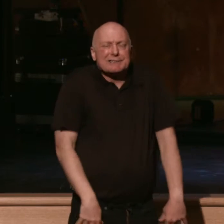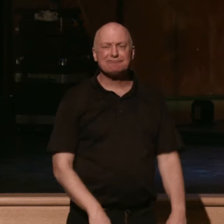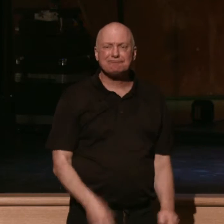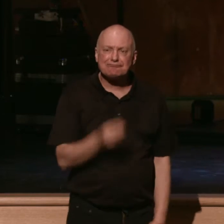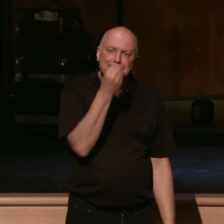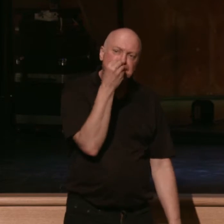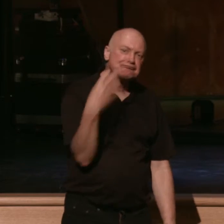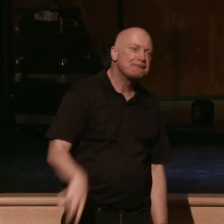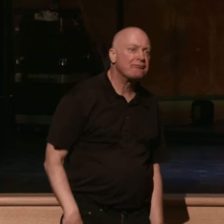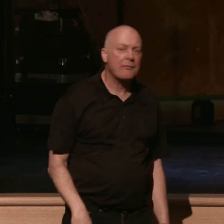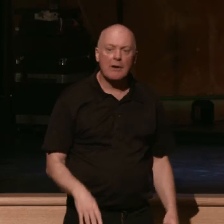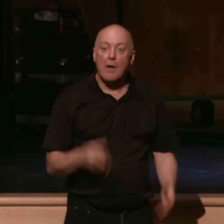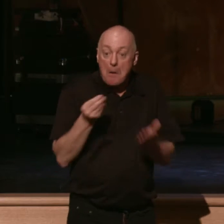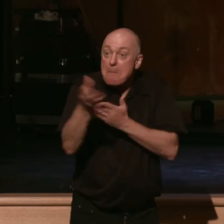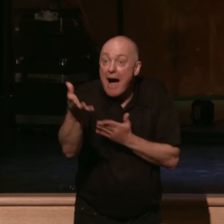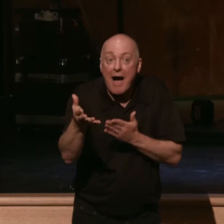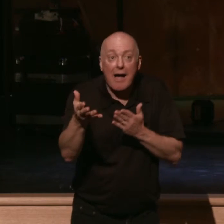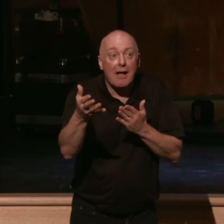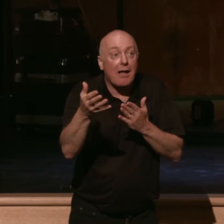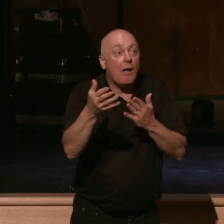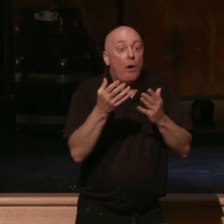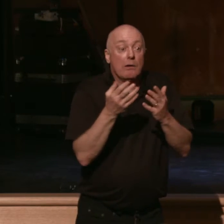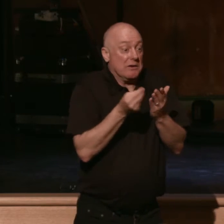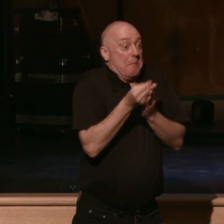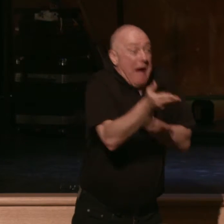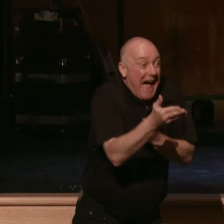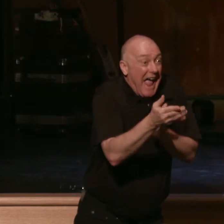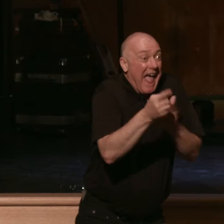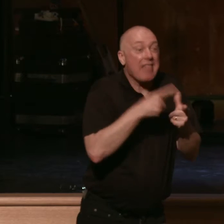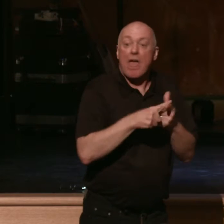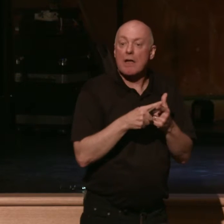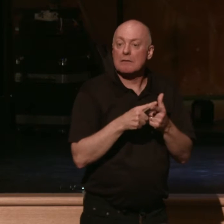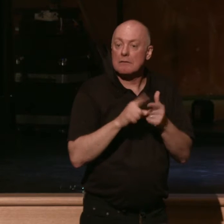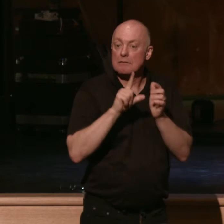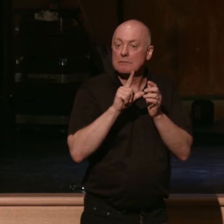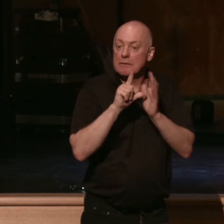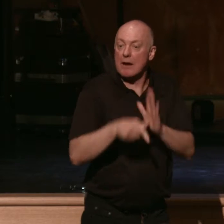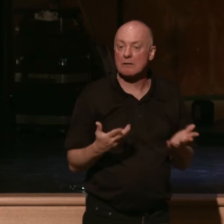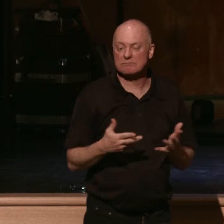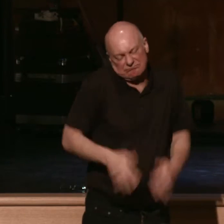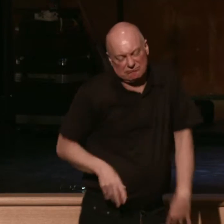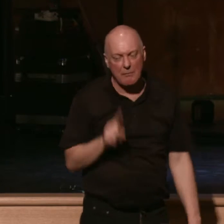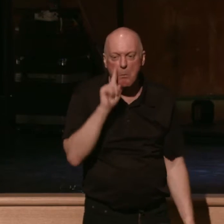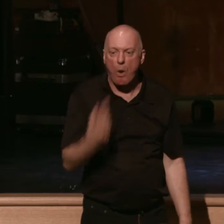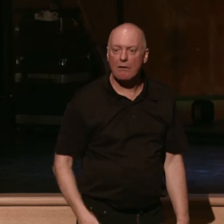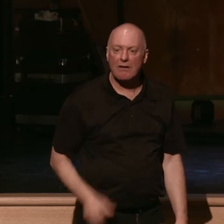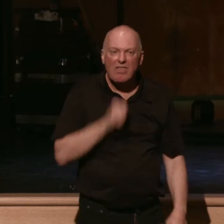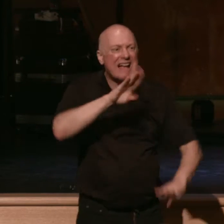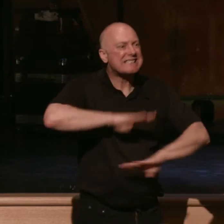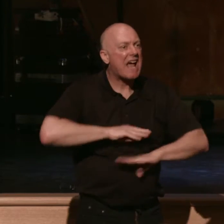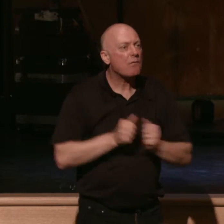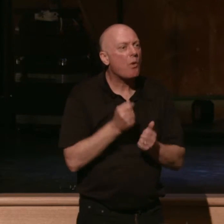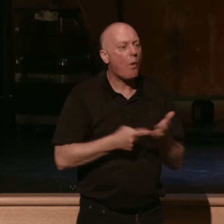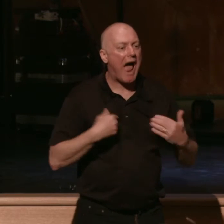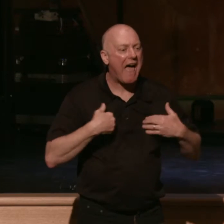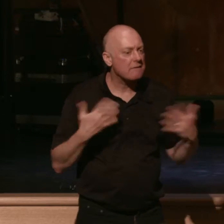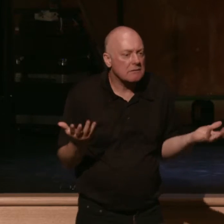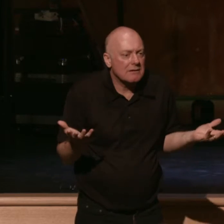the things that we buy one microsecond after we buy them is because I'm not content with what I have. So often,